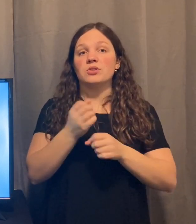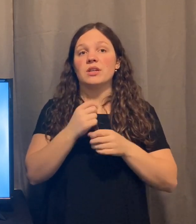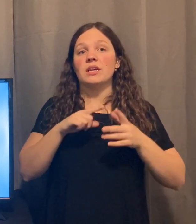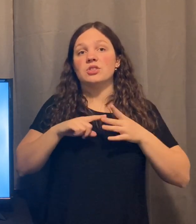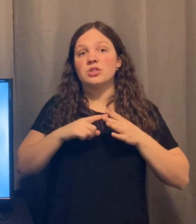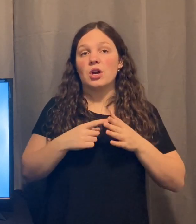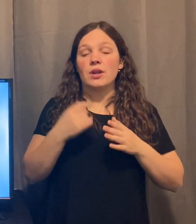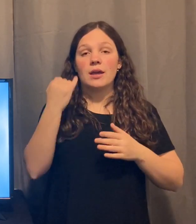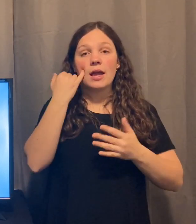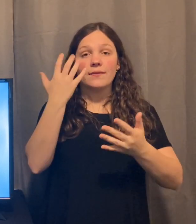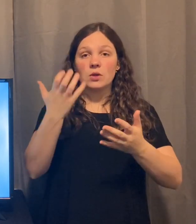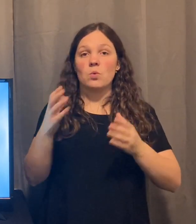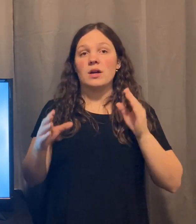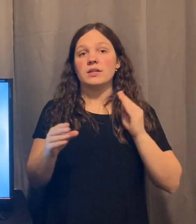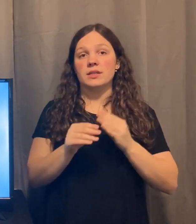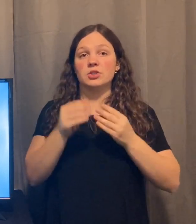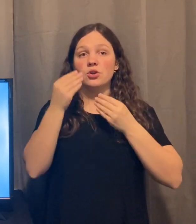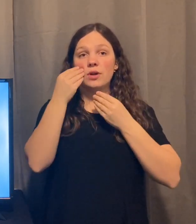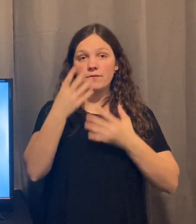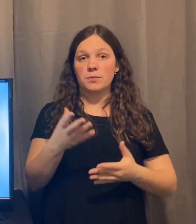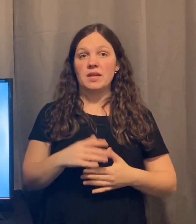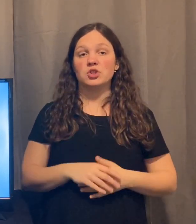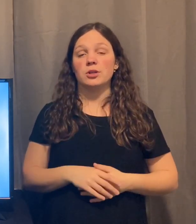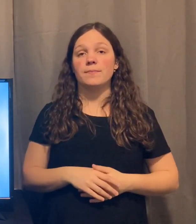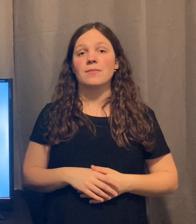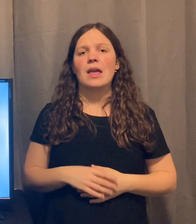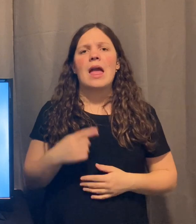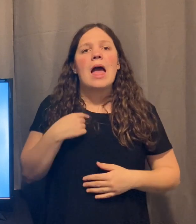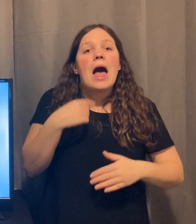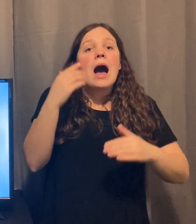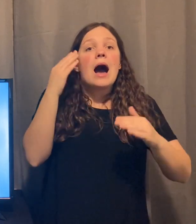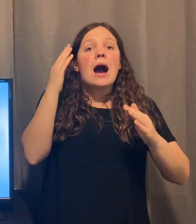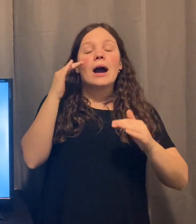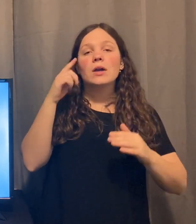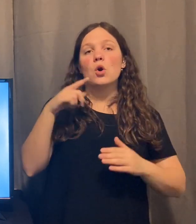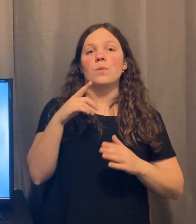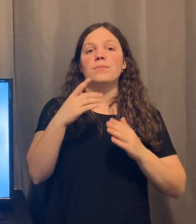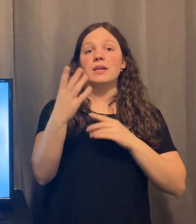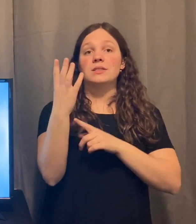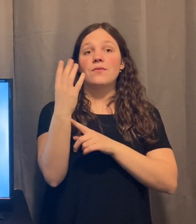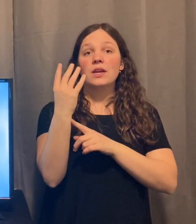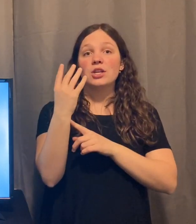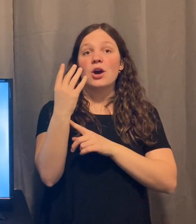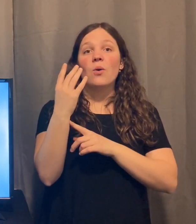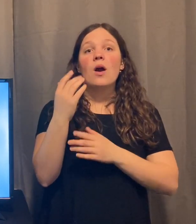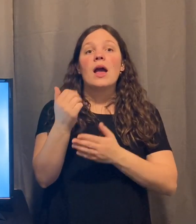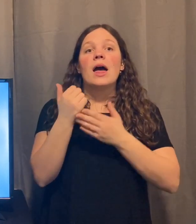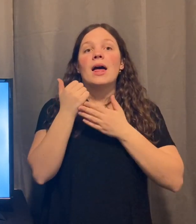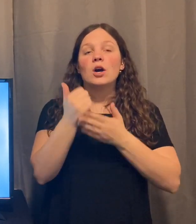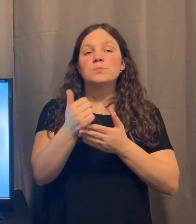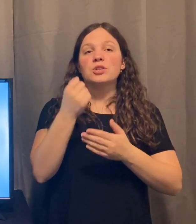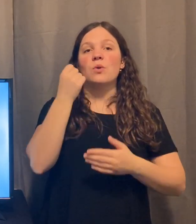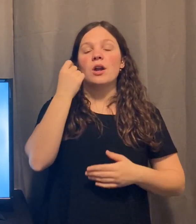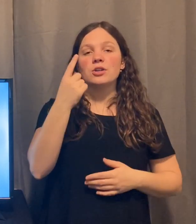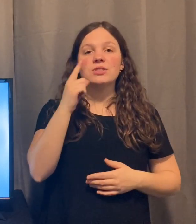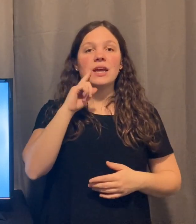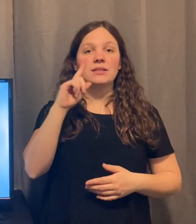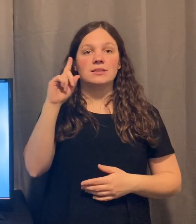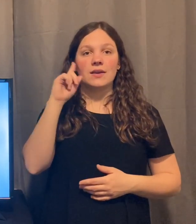get started if you want additional information. I hope this video helps you understand